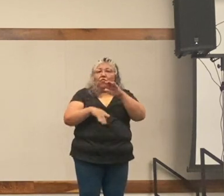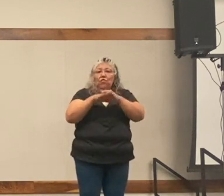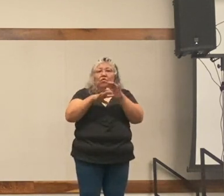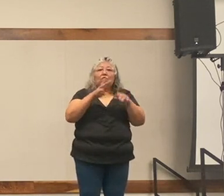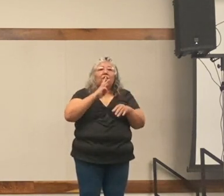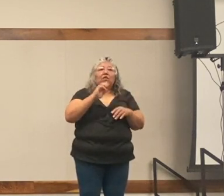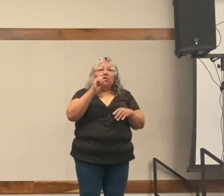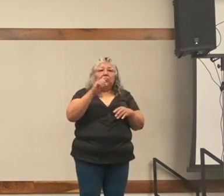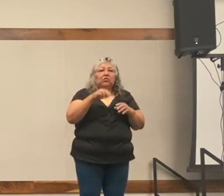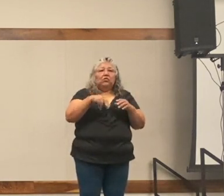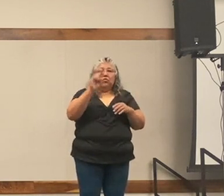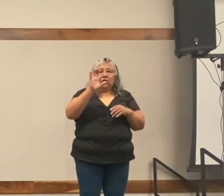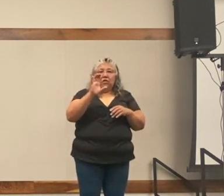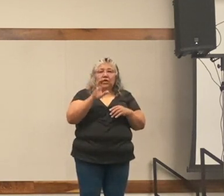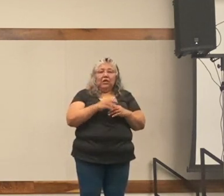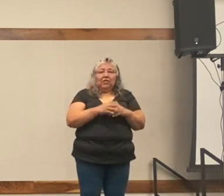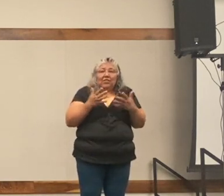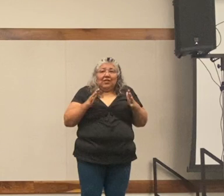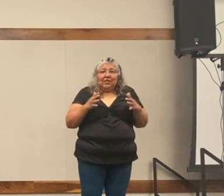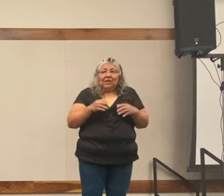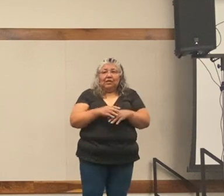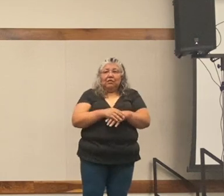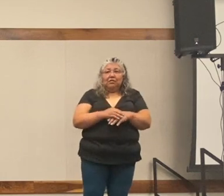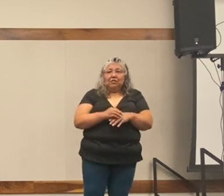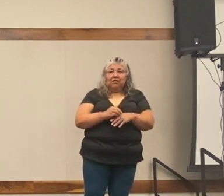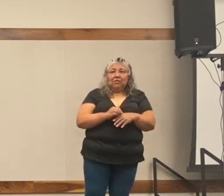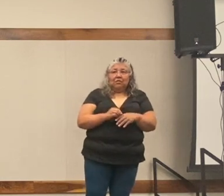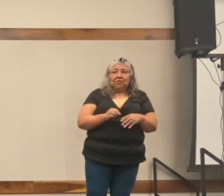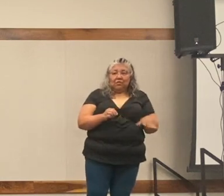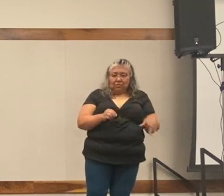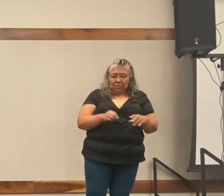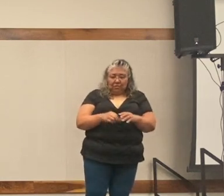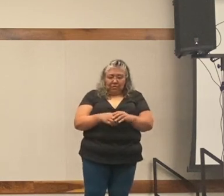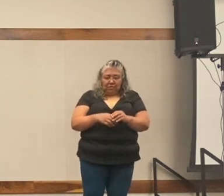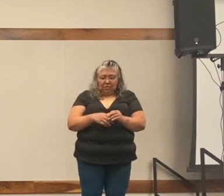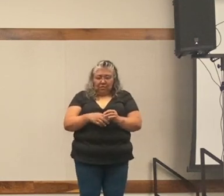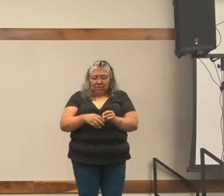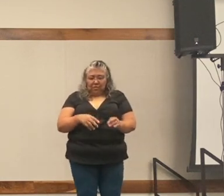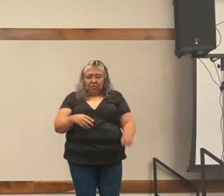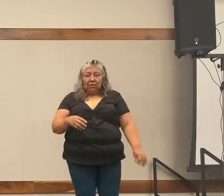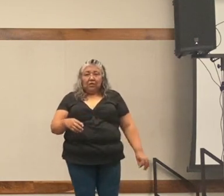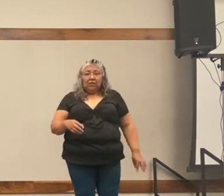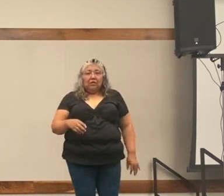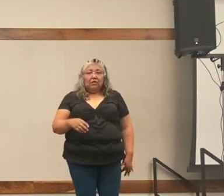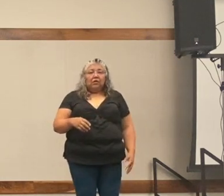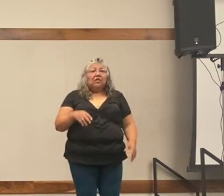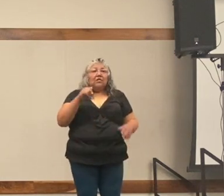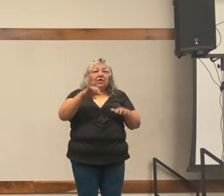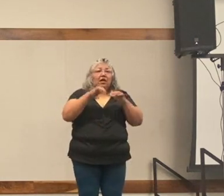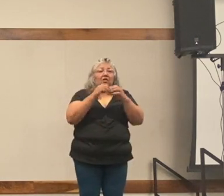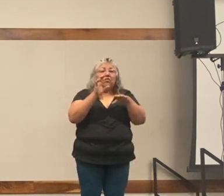North Carolina, right? Listen, yeah, absolutely, okay? Listen, that's how the church,